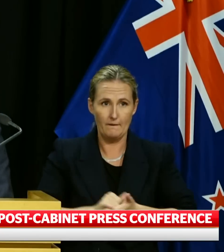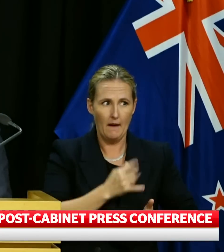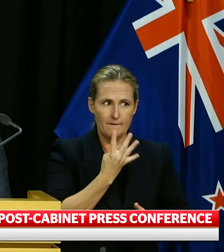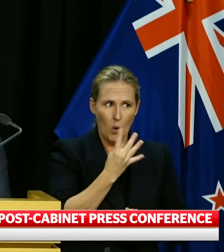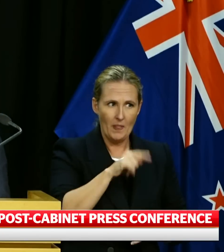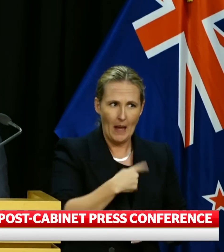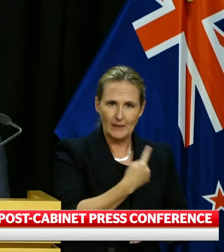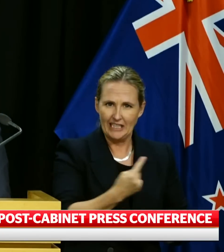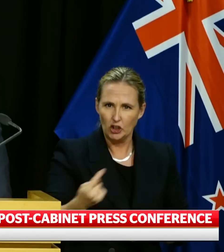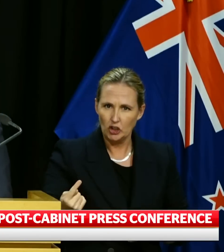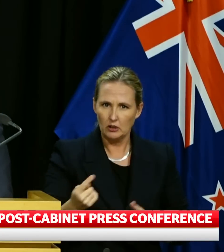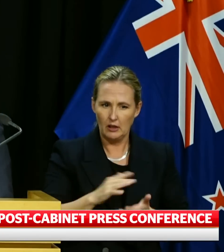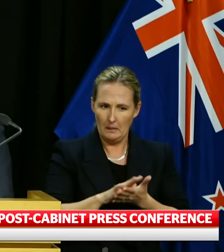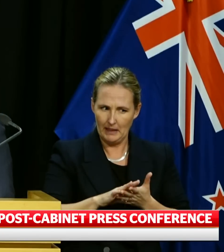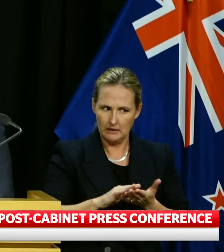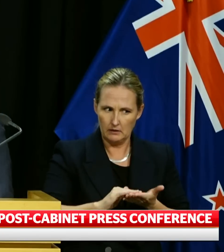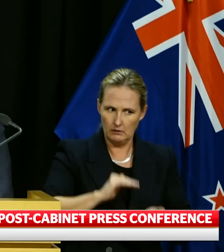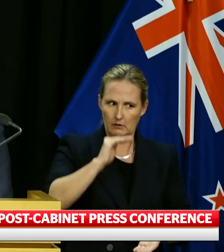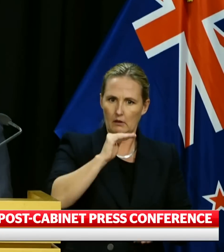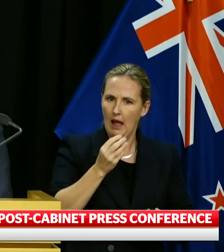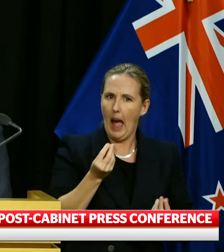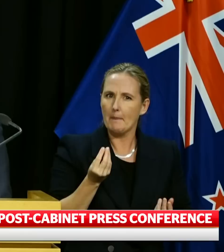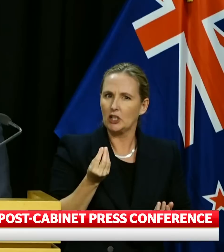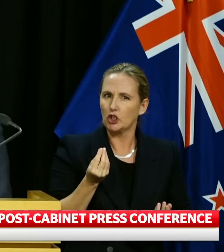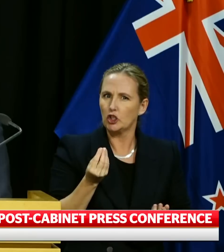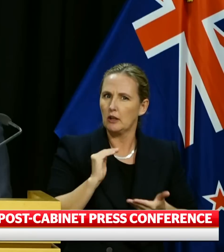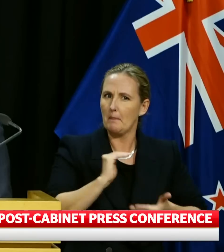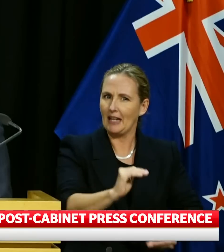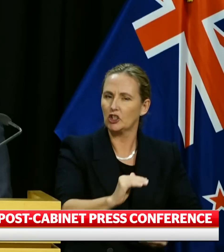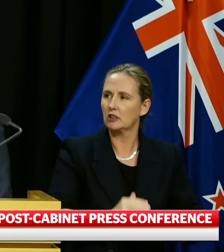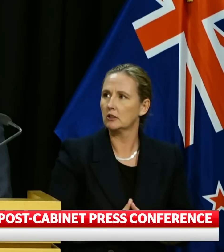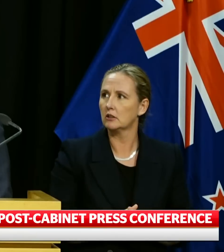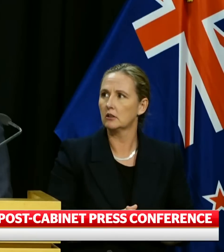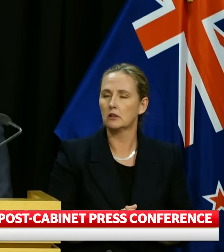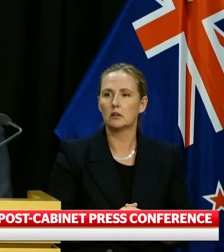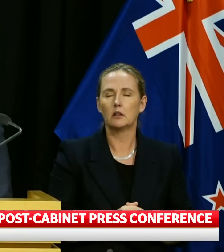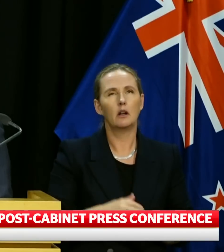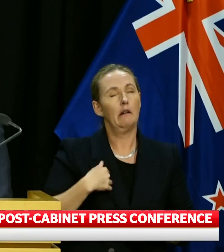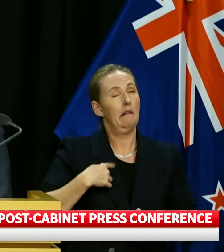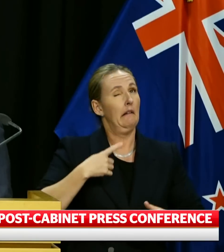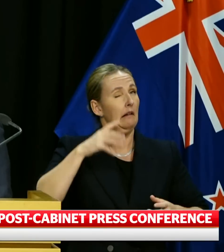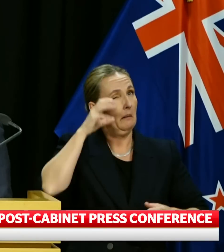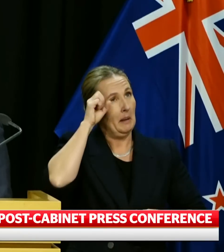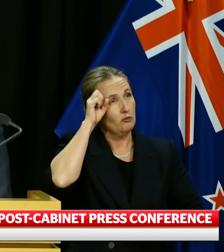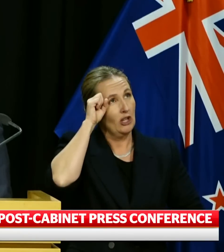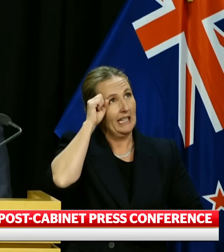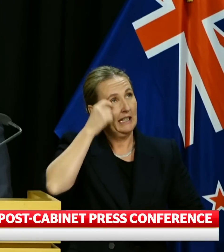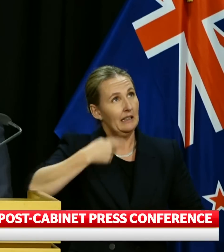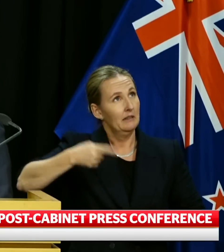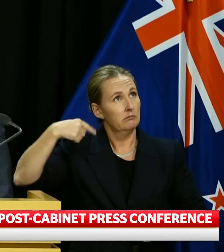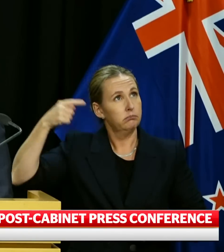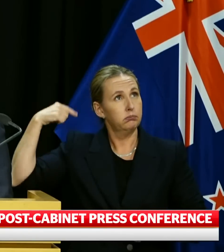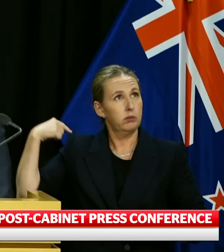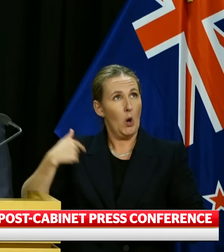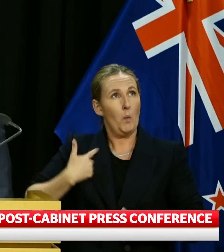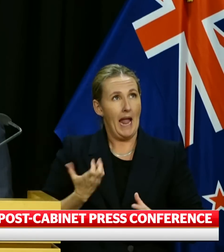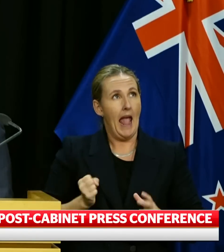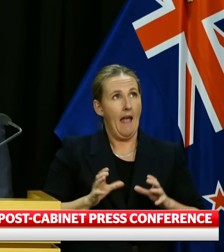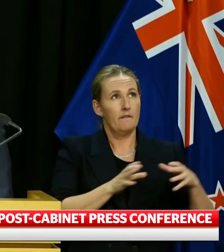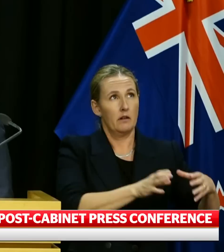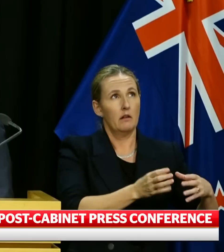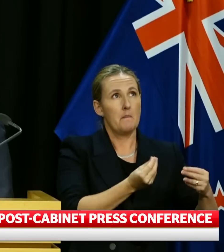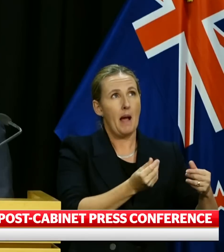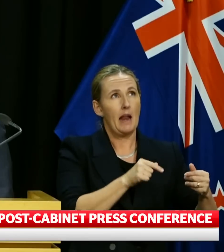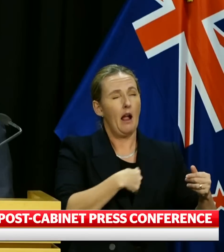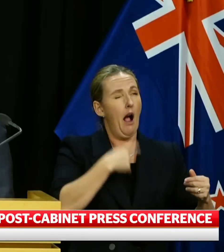much we had there. Yeah, we set aside a sum of money. Testing my memory, I think it might have been around